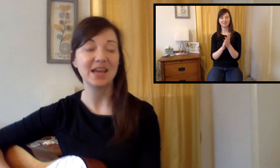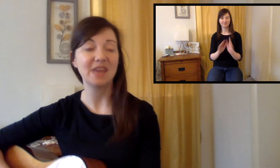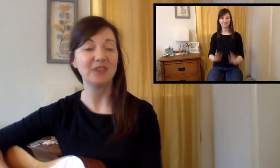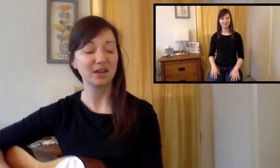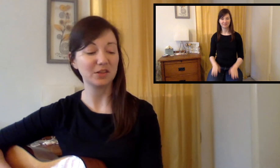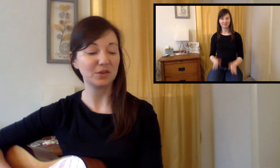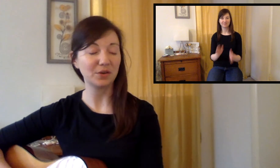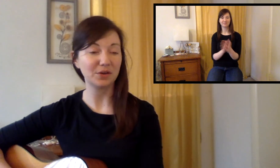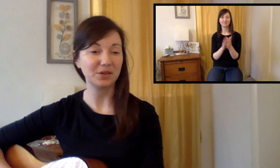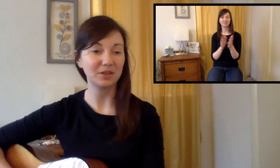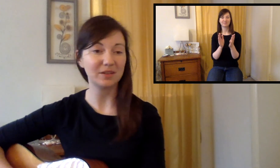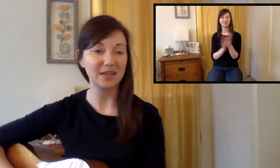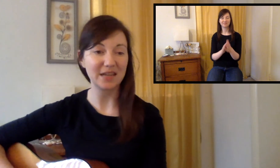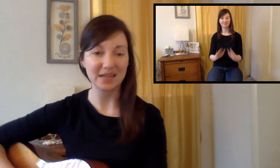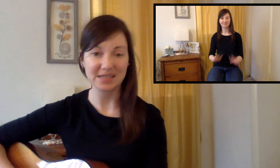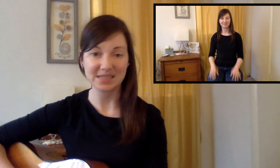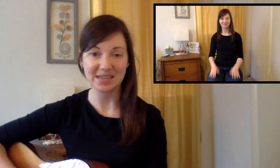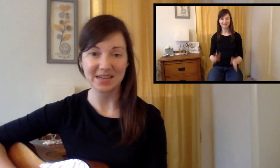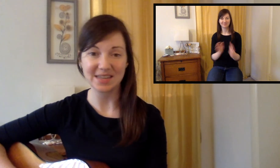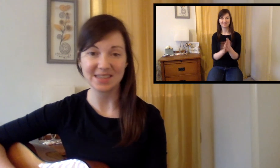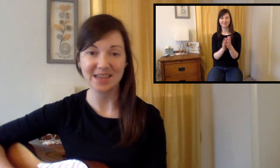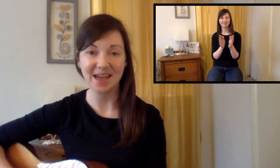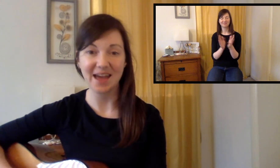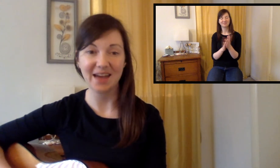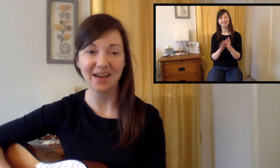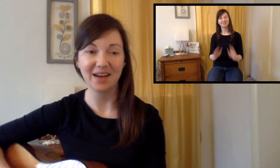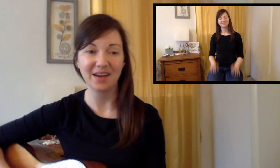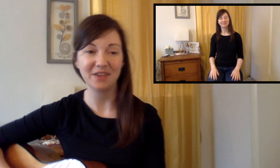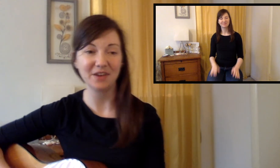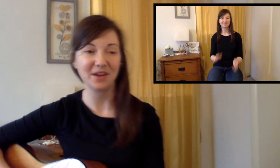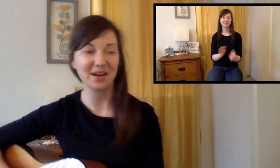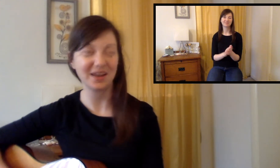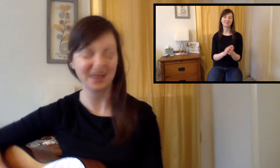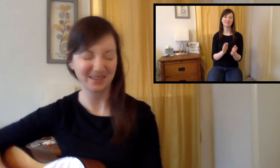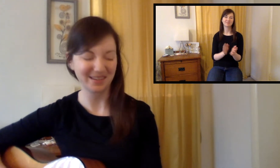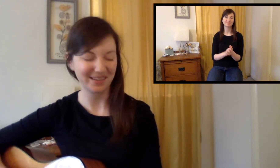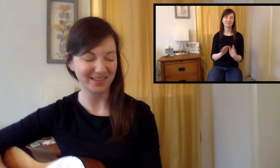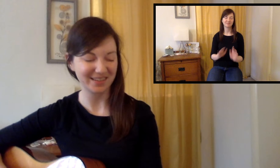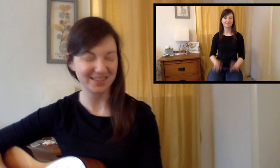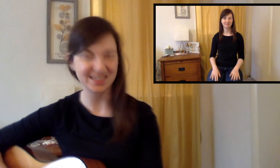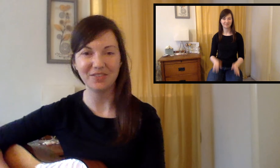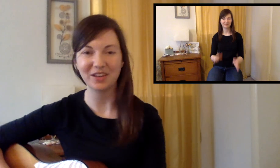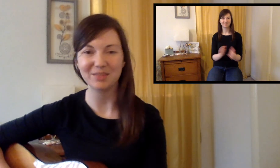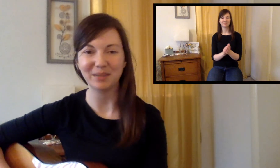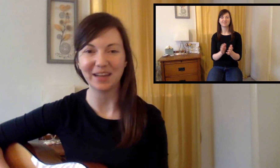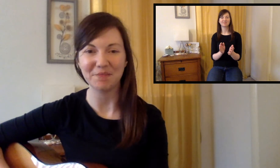their glory exceeds that of ours. Sing with me.